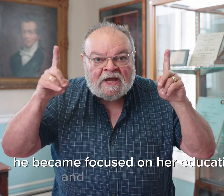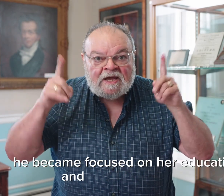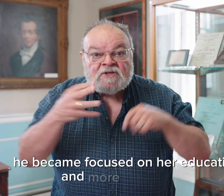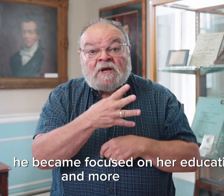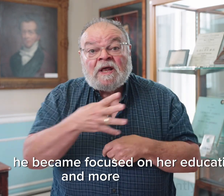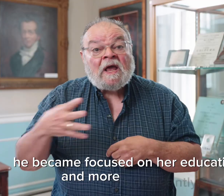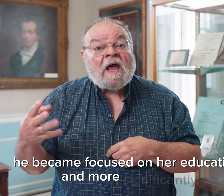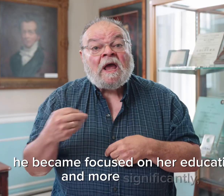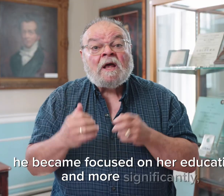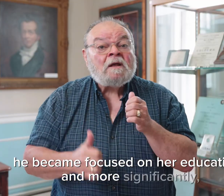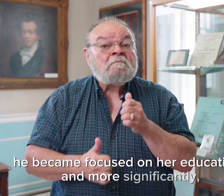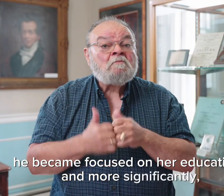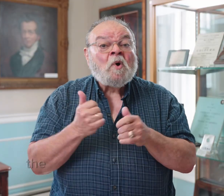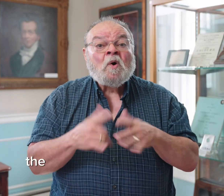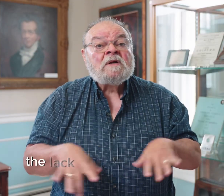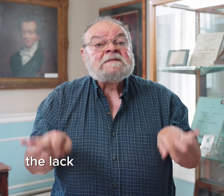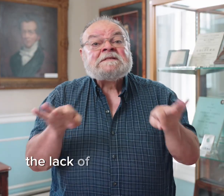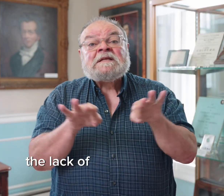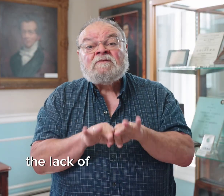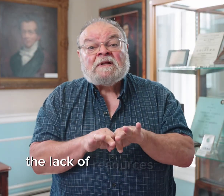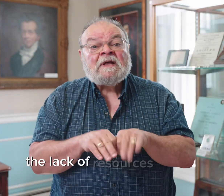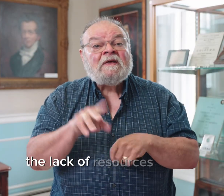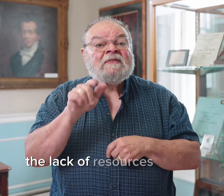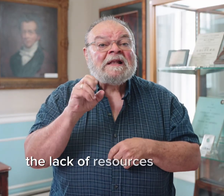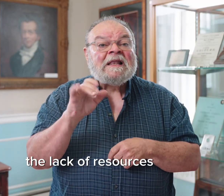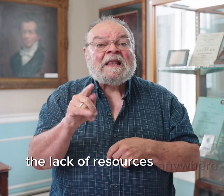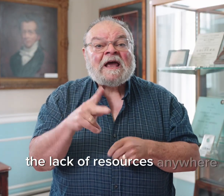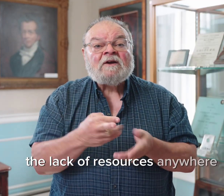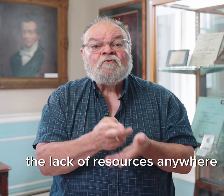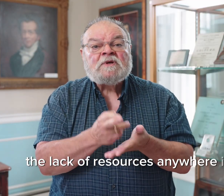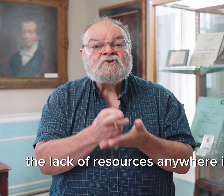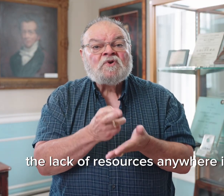more significantly, the lack of resources anywhere in America.